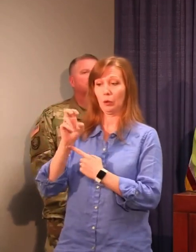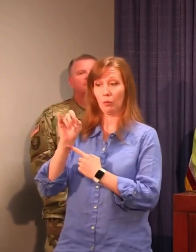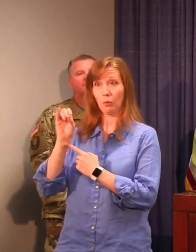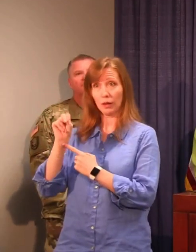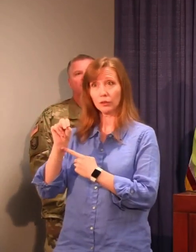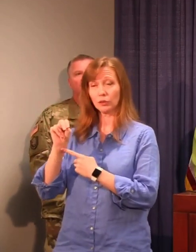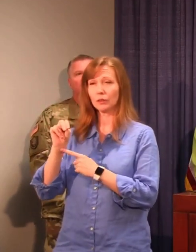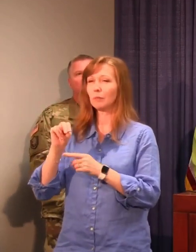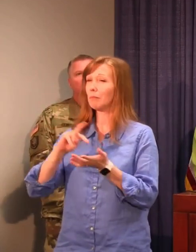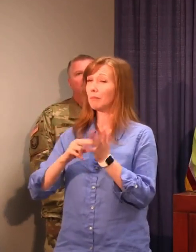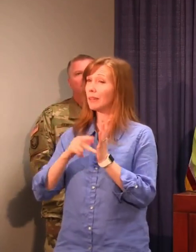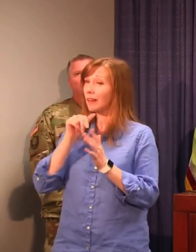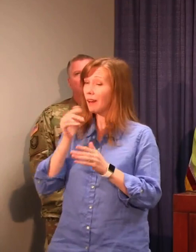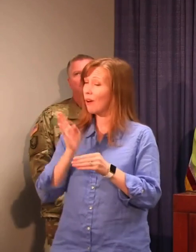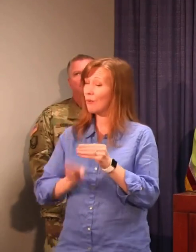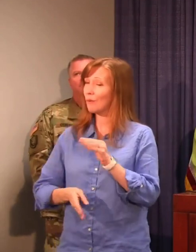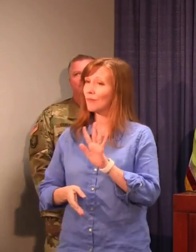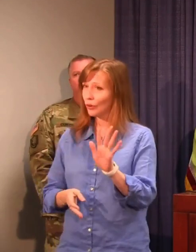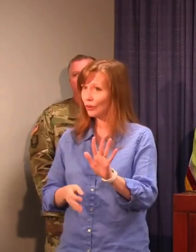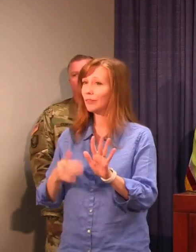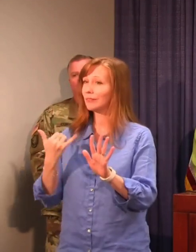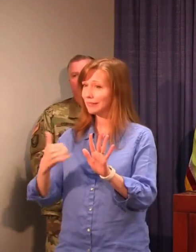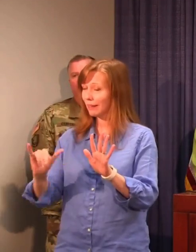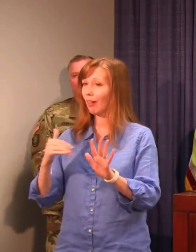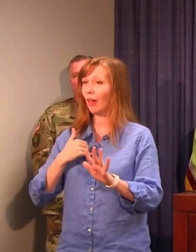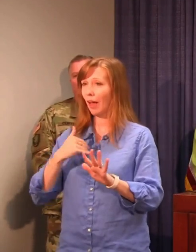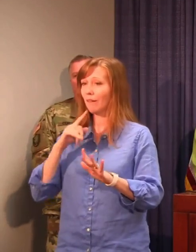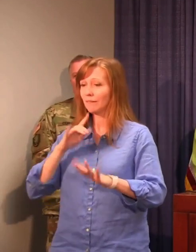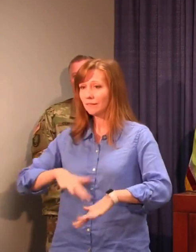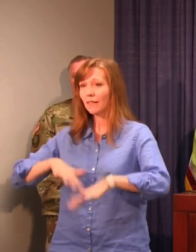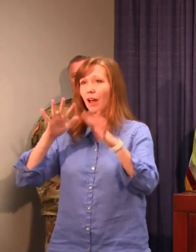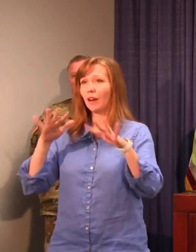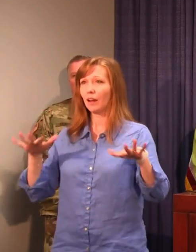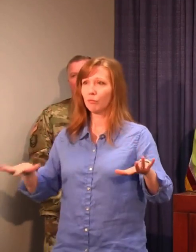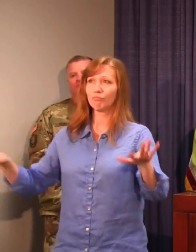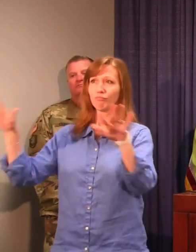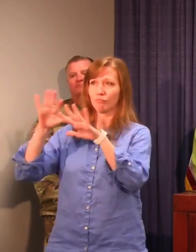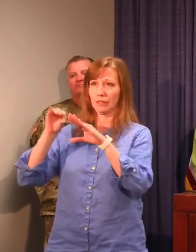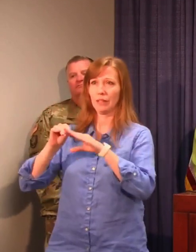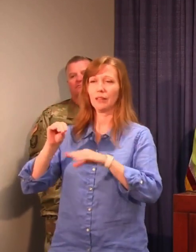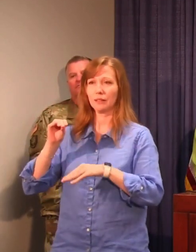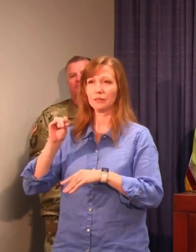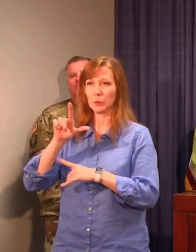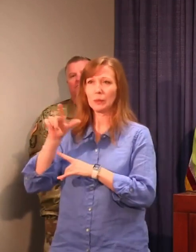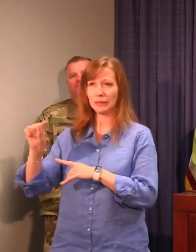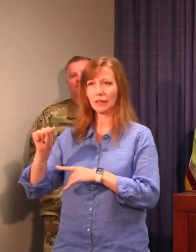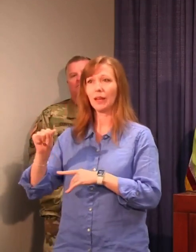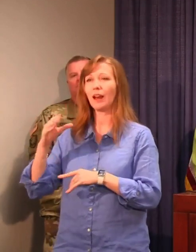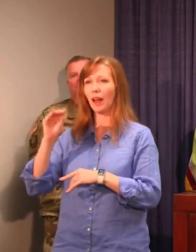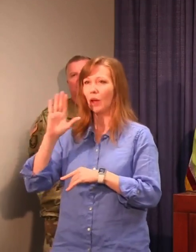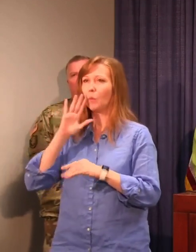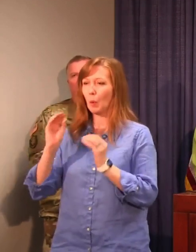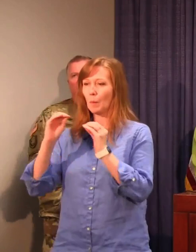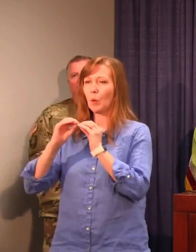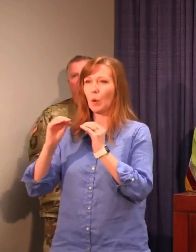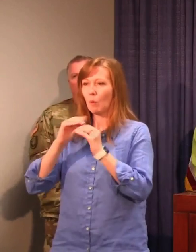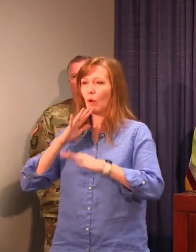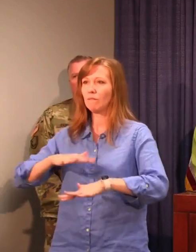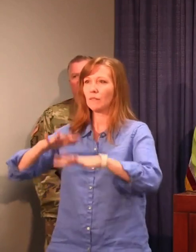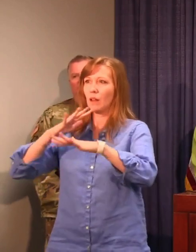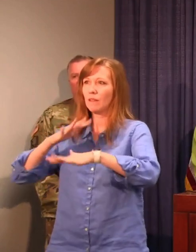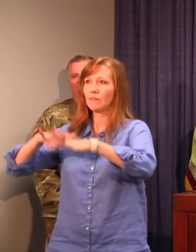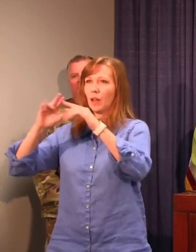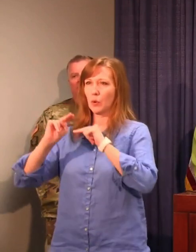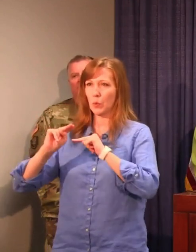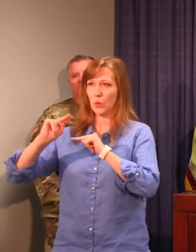flooding potential on roads across Louisiana, and the storm is going to continue to move north and eventually take a northeastern track.